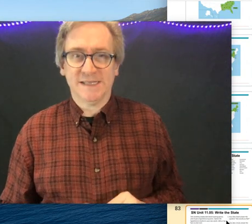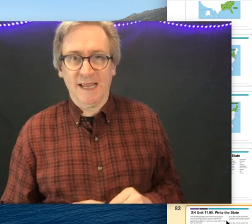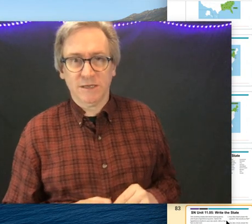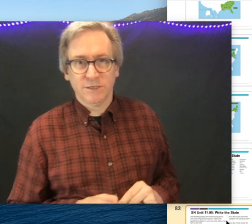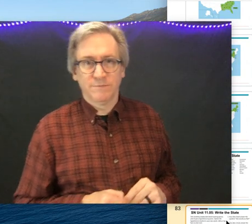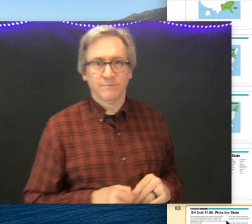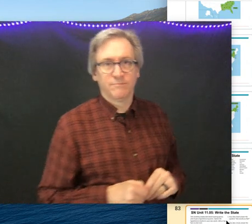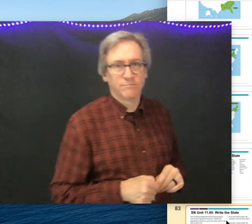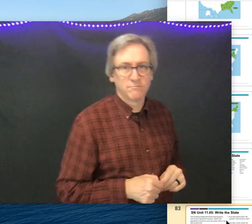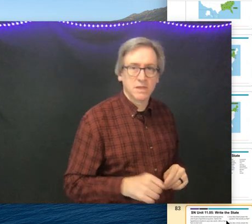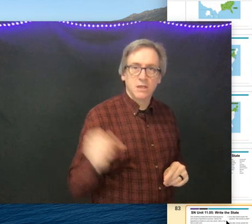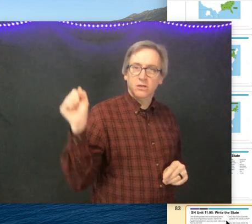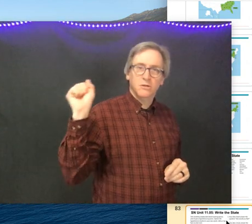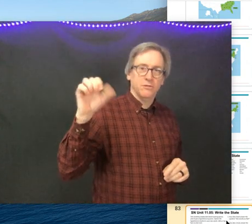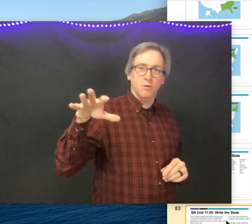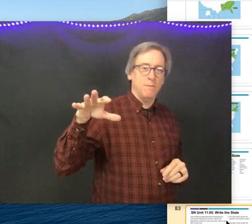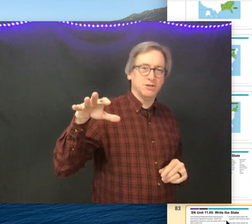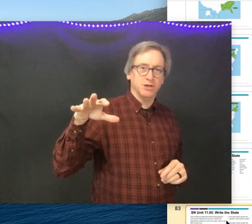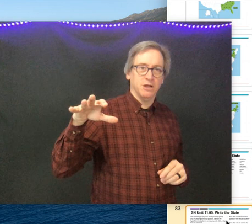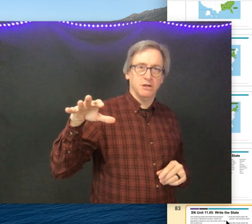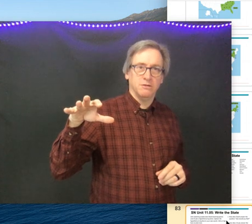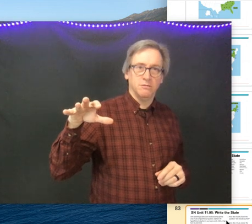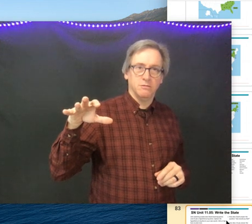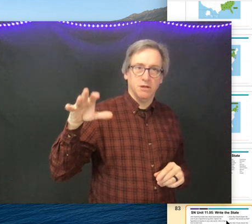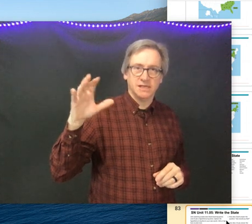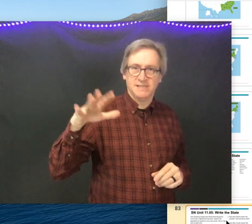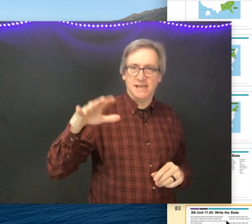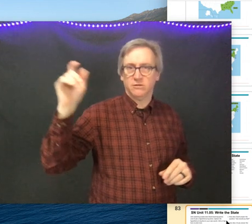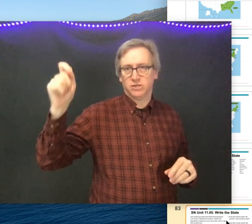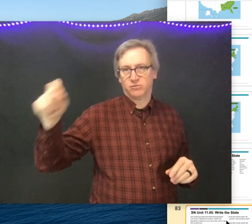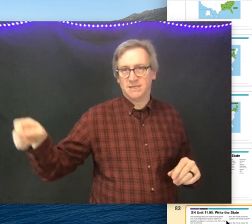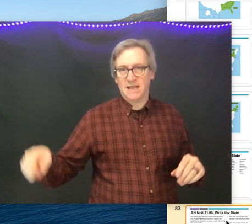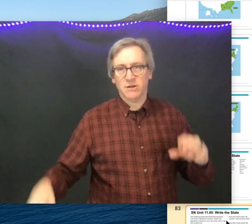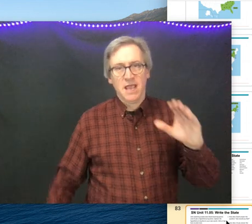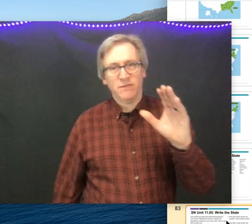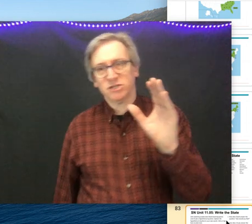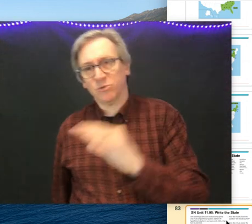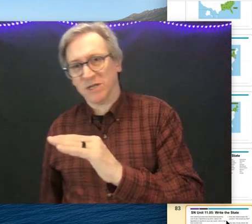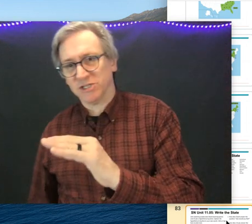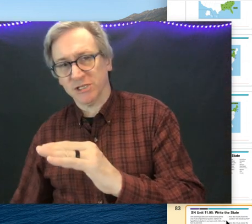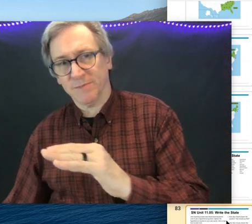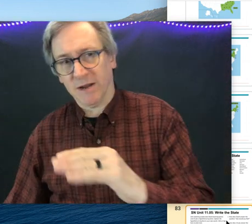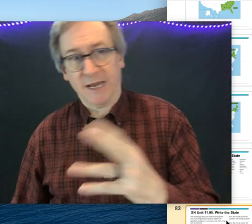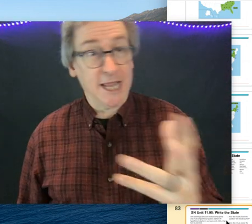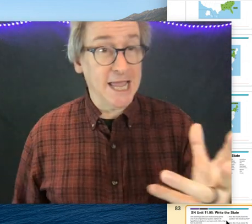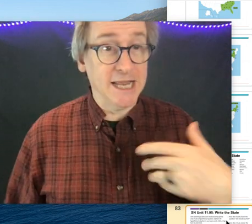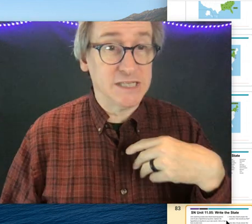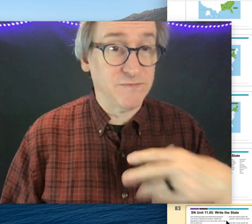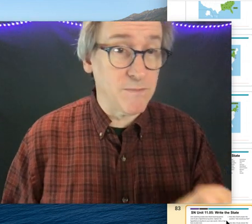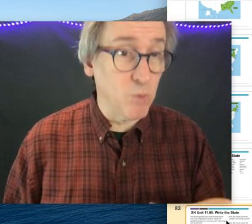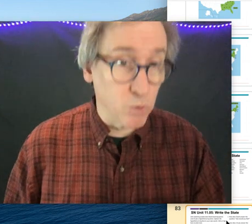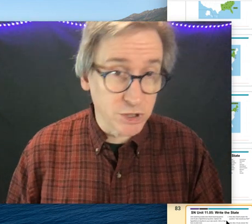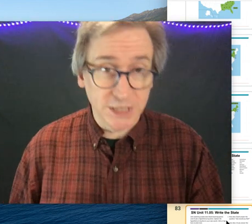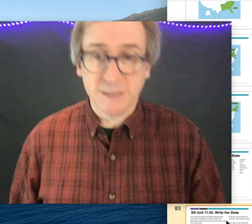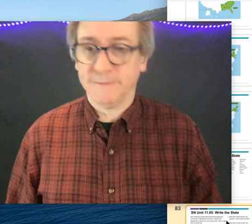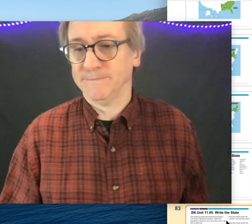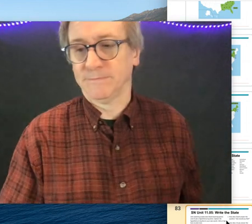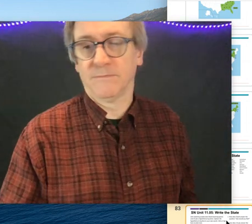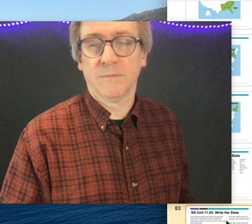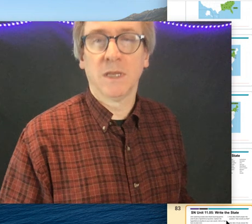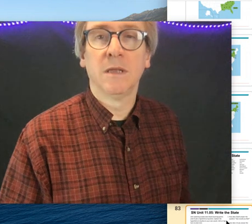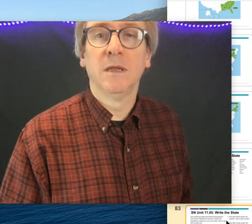Write the state. They will mention a state, just write down. And there's some questions about it. Again, it's from the